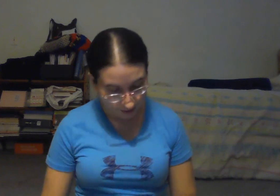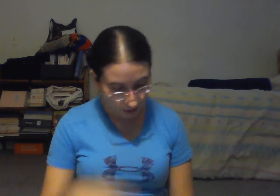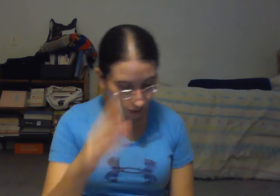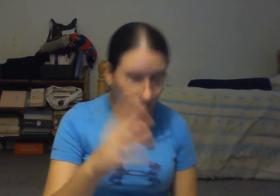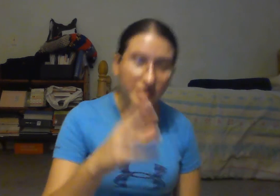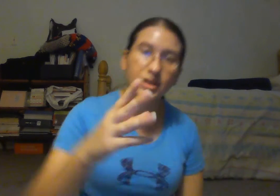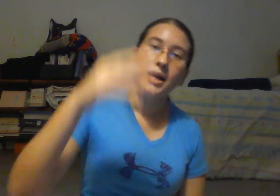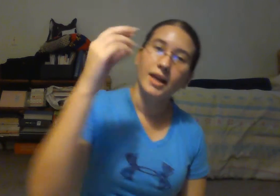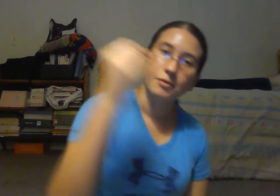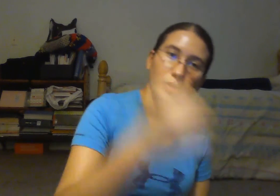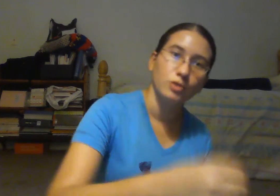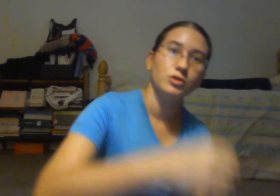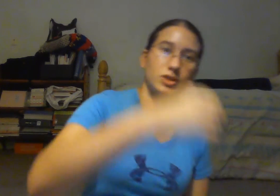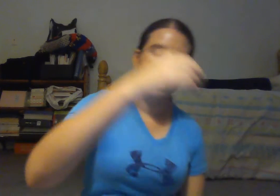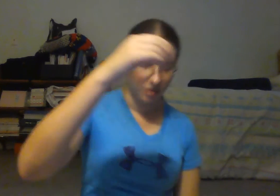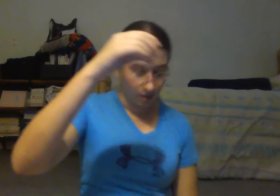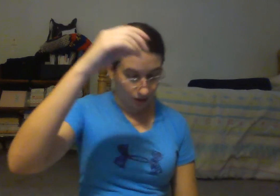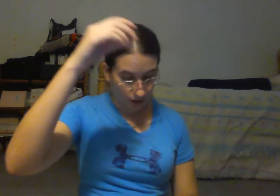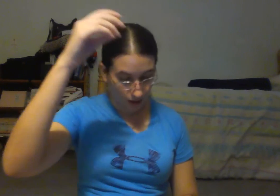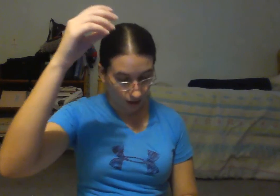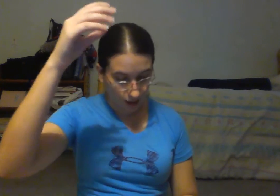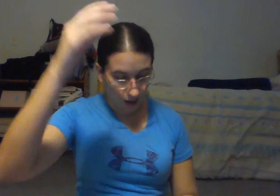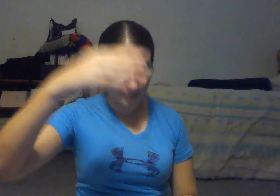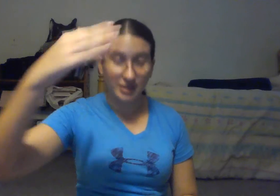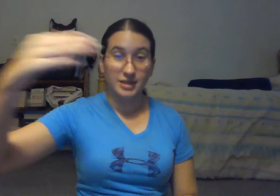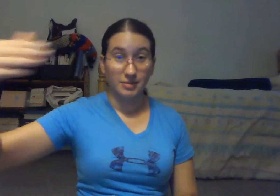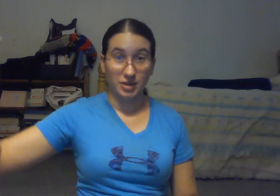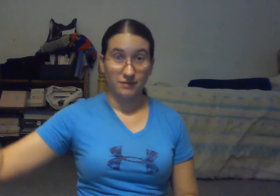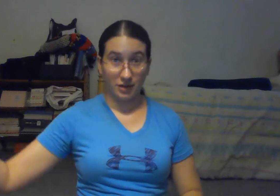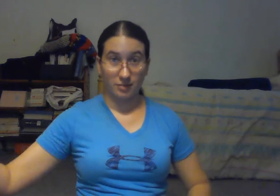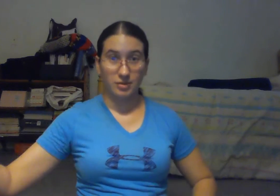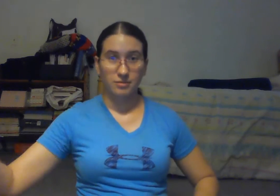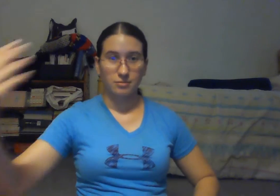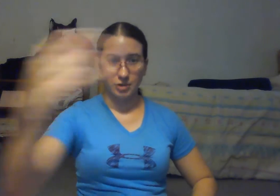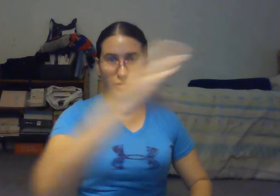And notice that we're using the object, subject, verb. We're